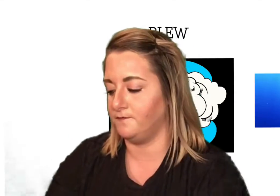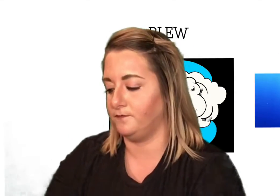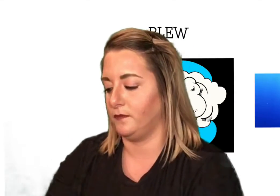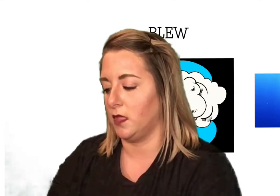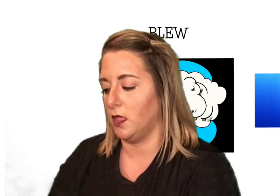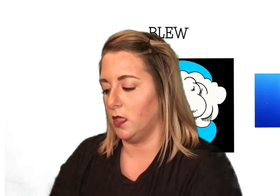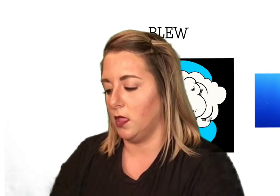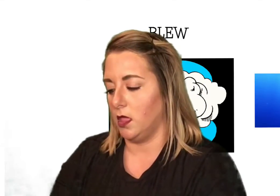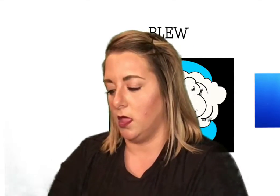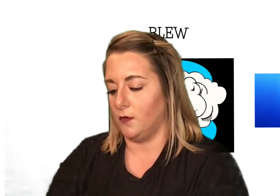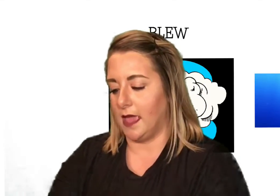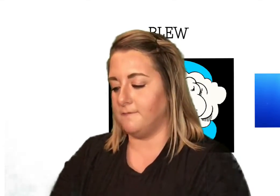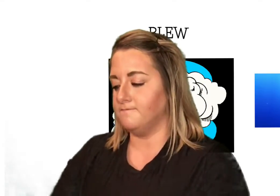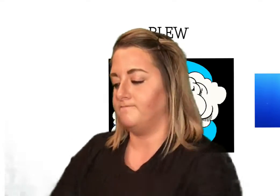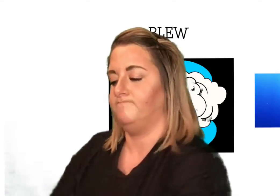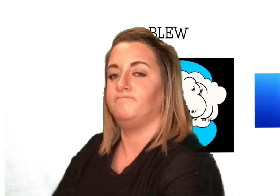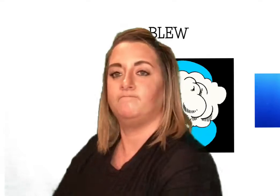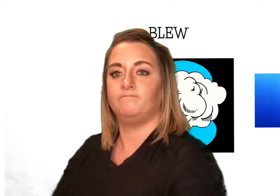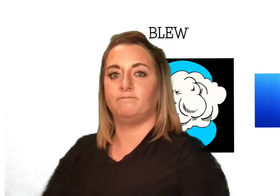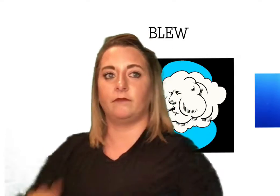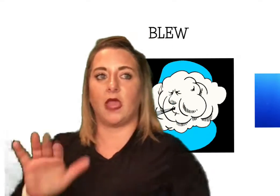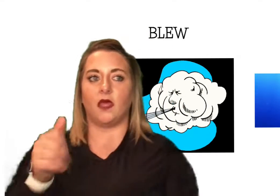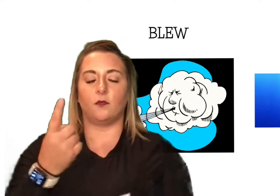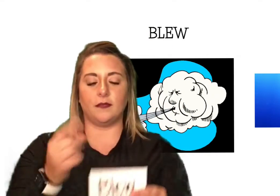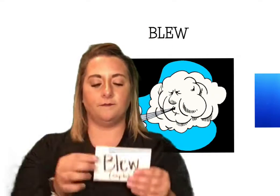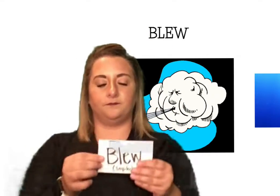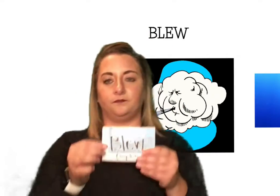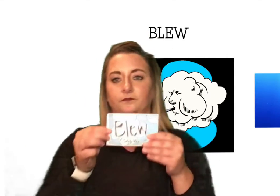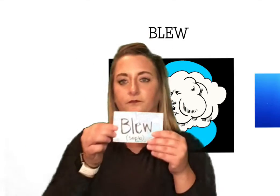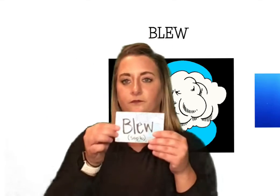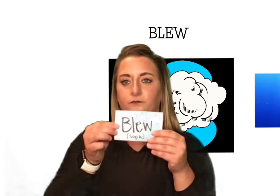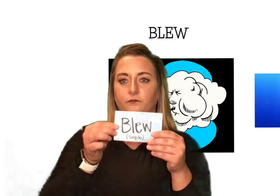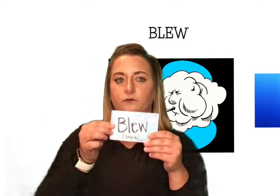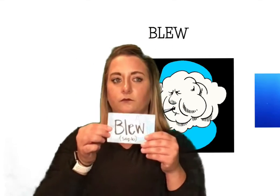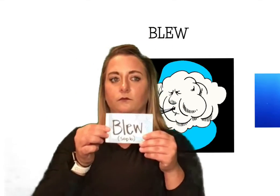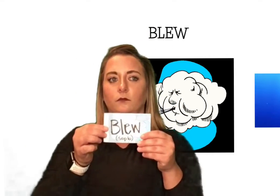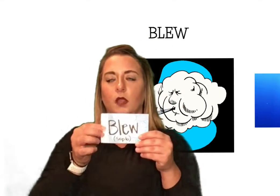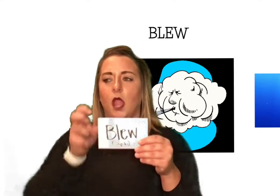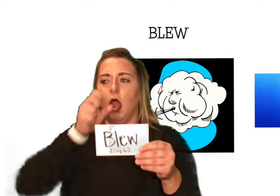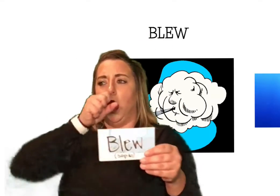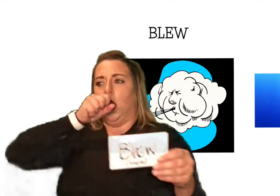right? Okay? Another one.